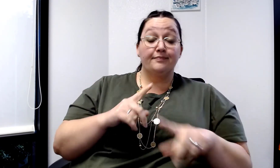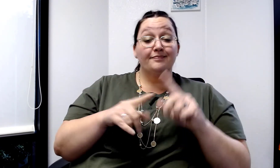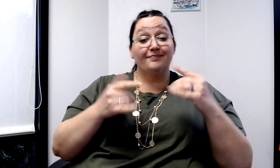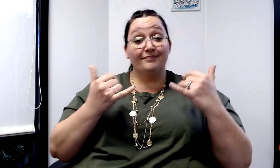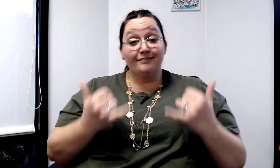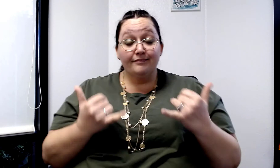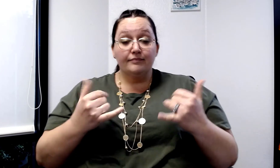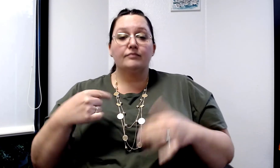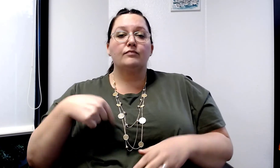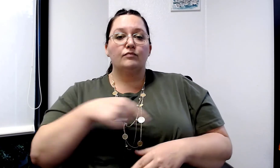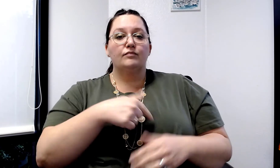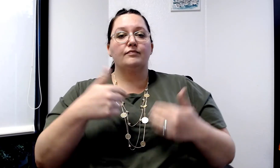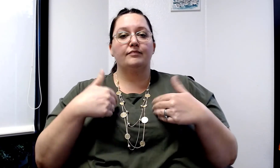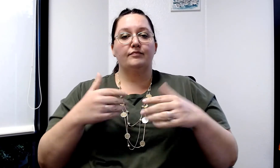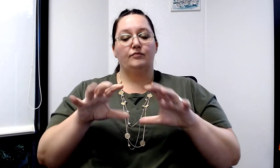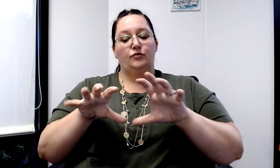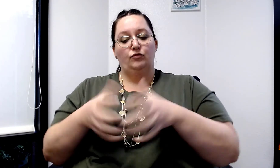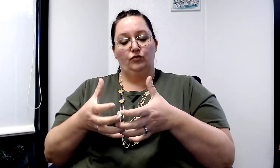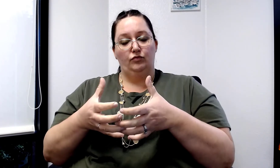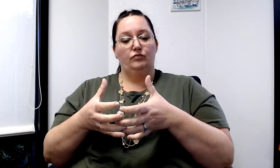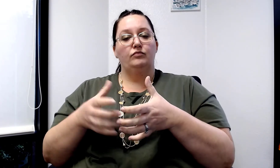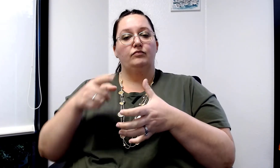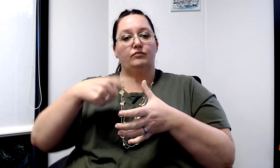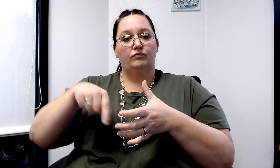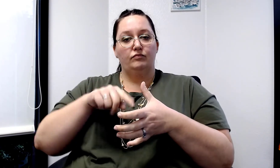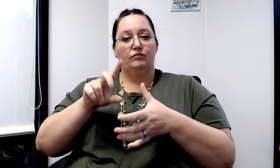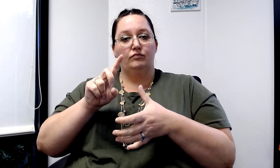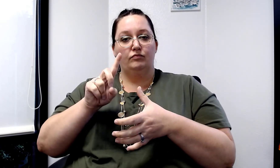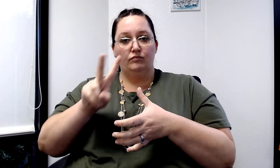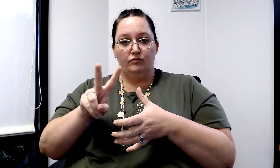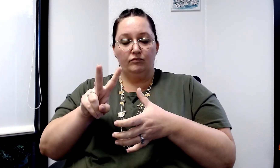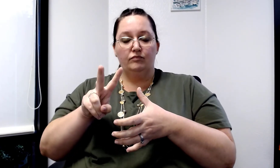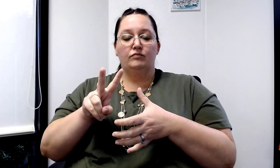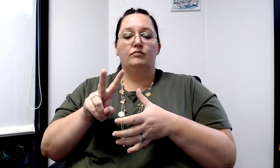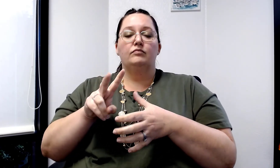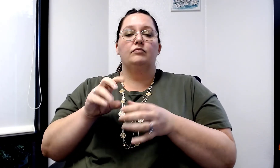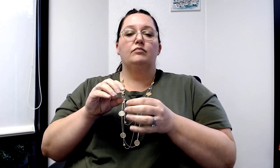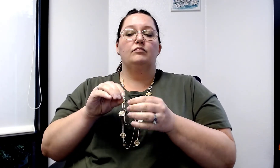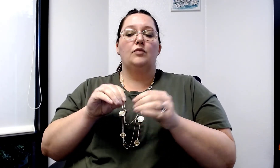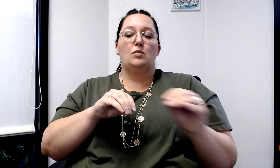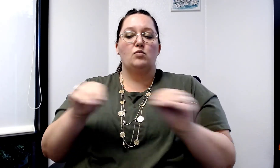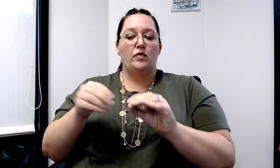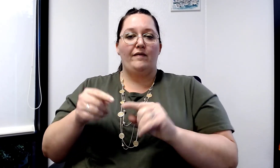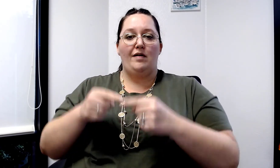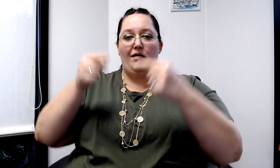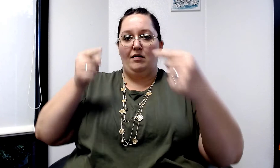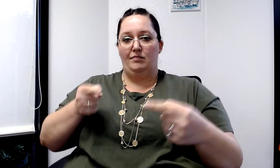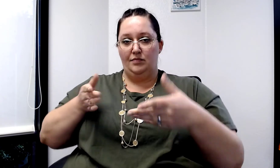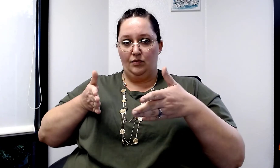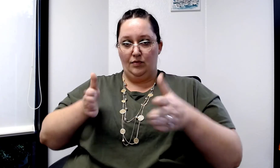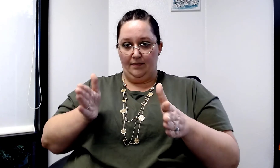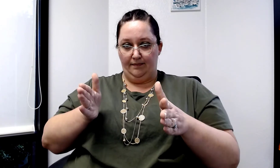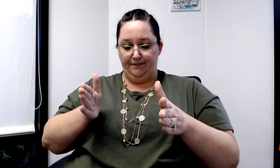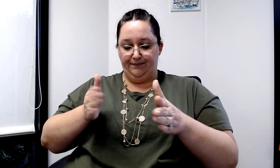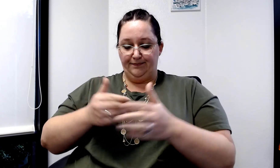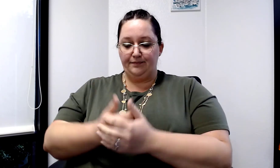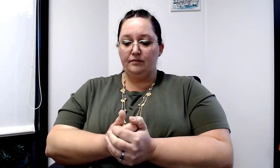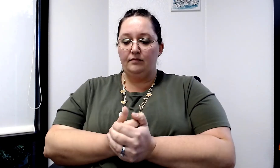on. However, now we have a category of directional verbs that instead move in an opposite